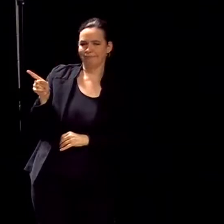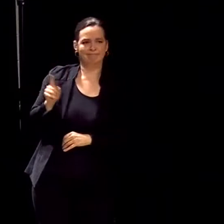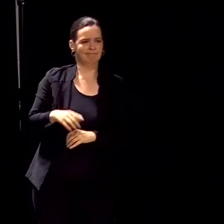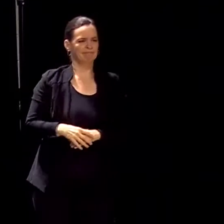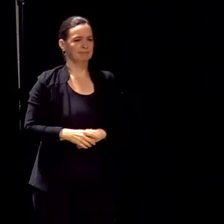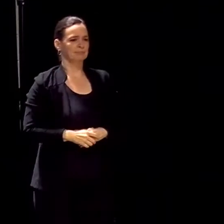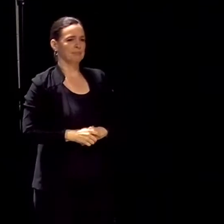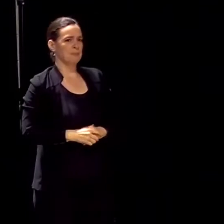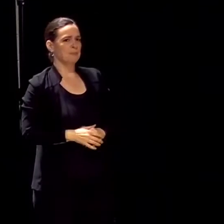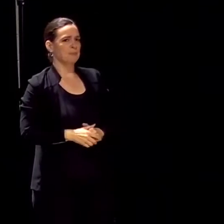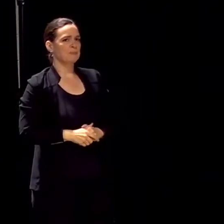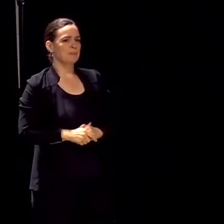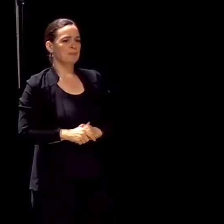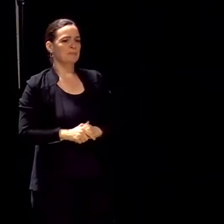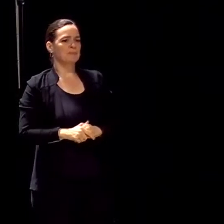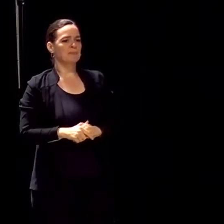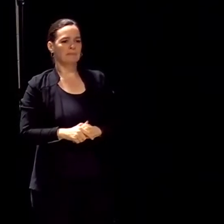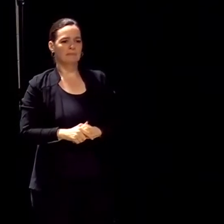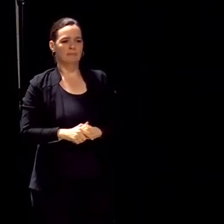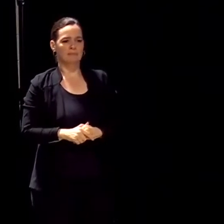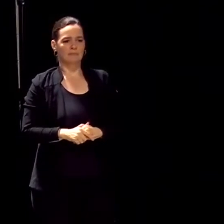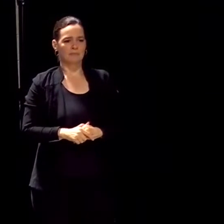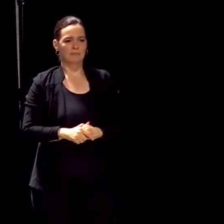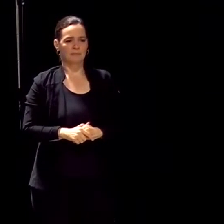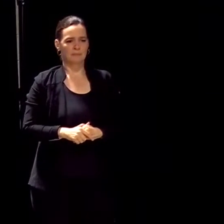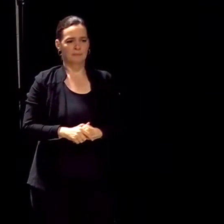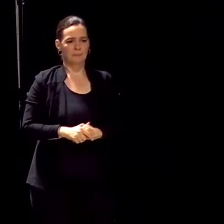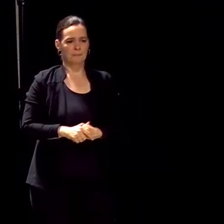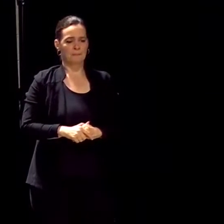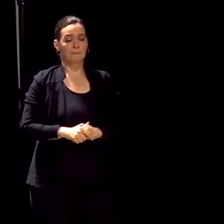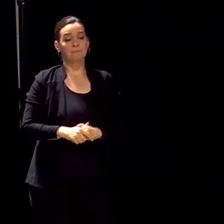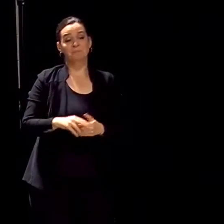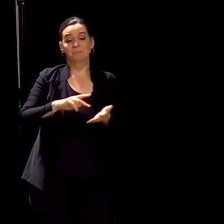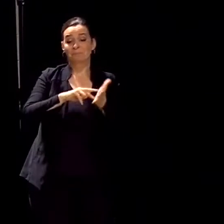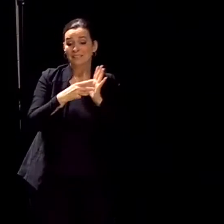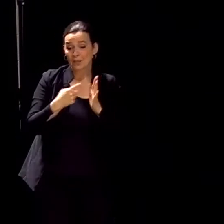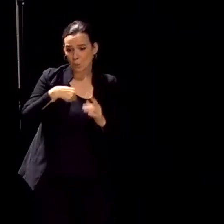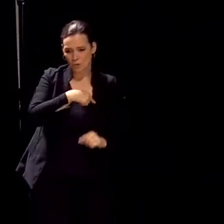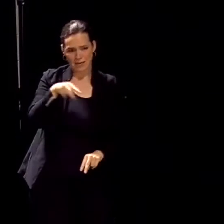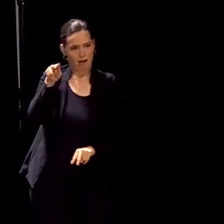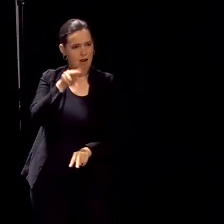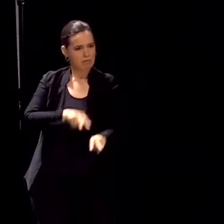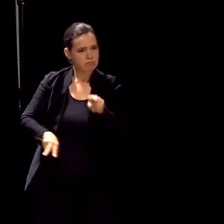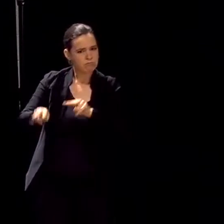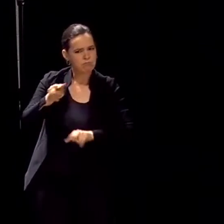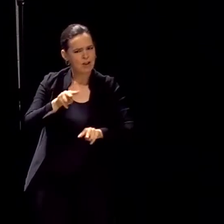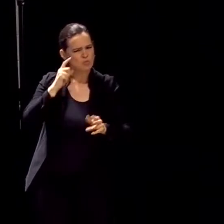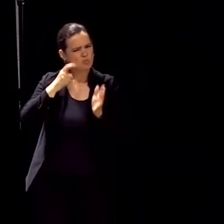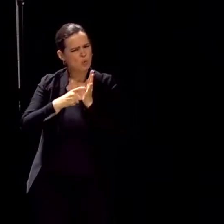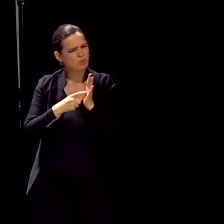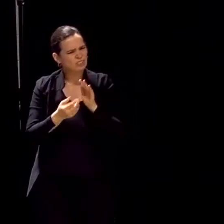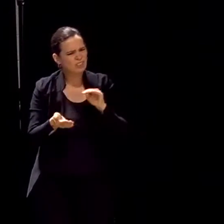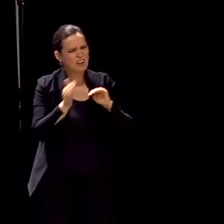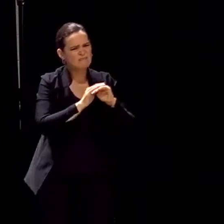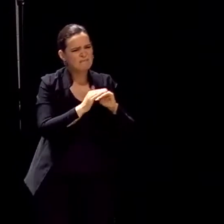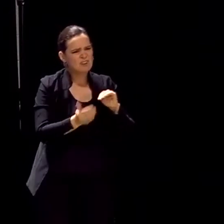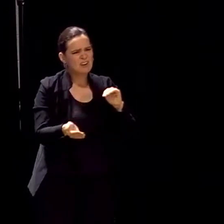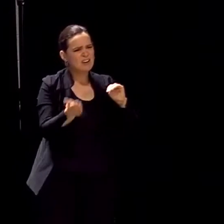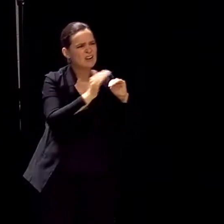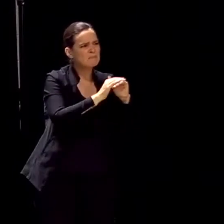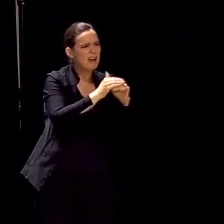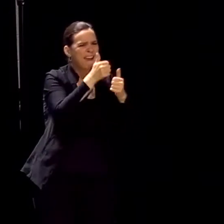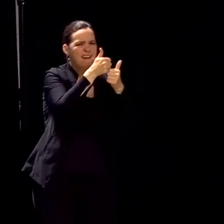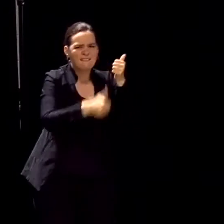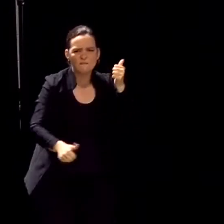now. We'll be monitoring on a weekly basis the positivity rates within each of the municipalities. After a